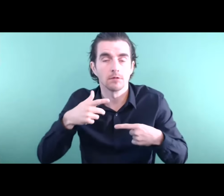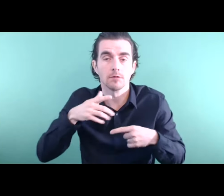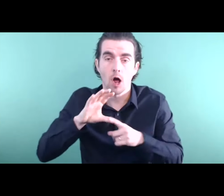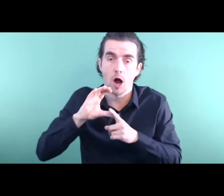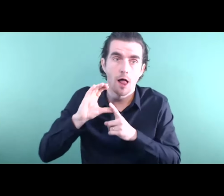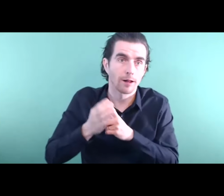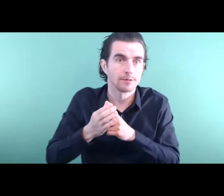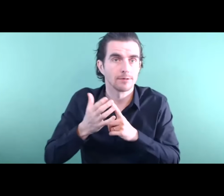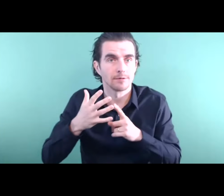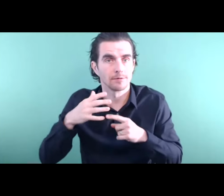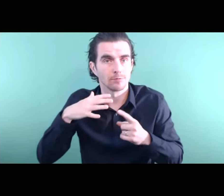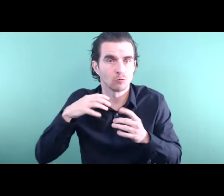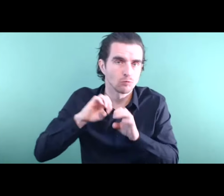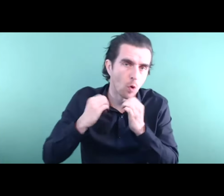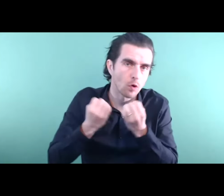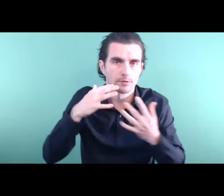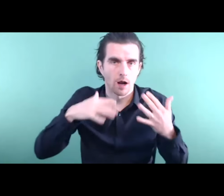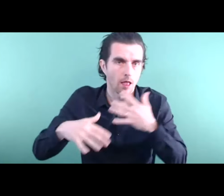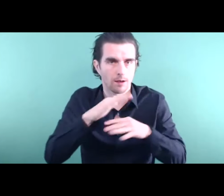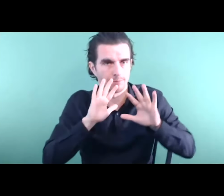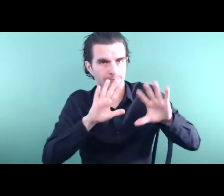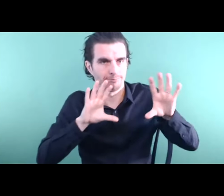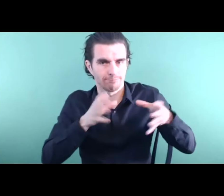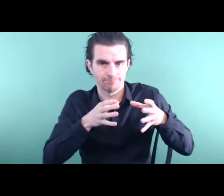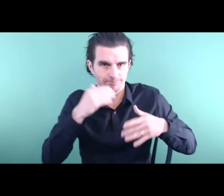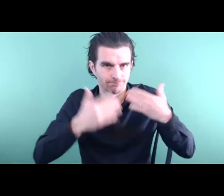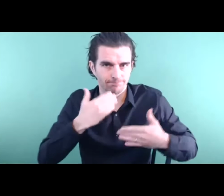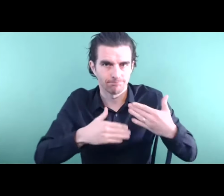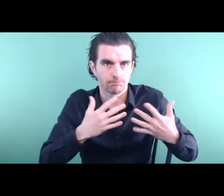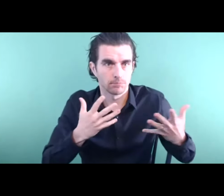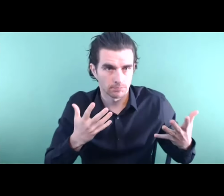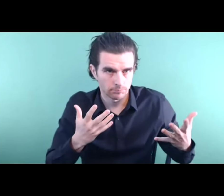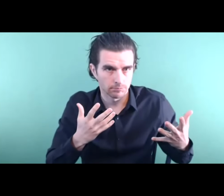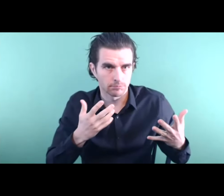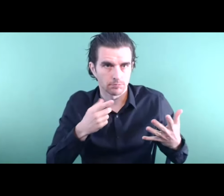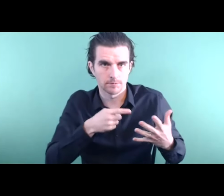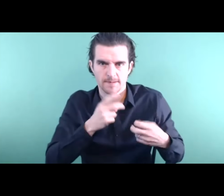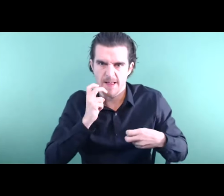and perseverance. I think with that, I stop. Thank you so much.